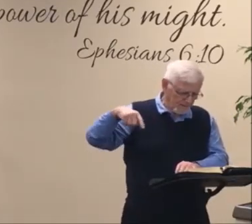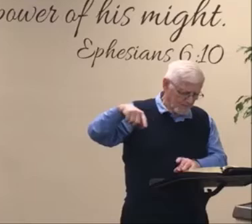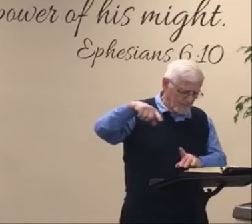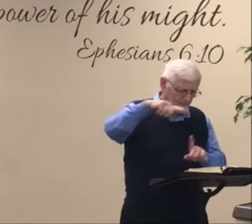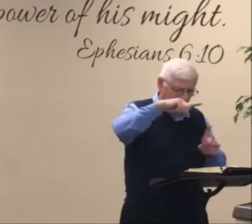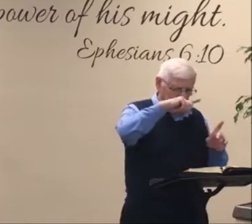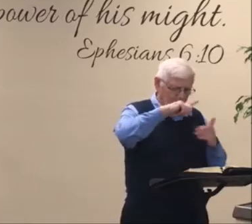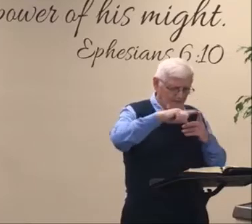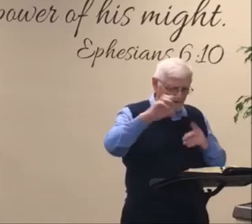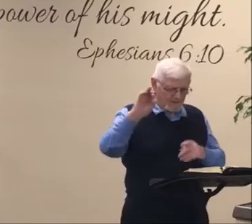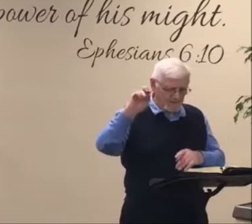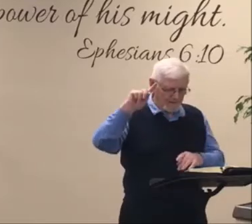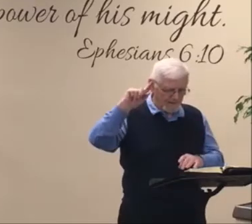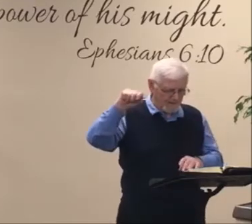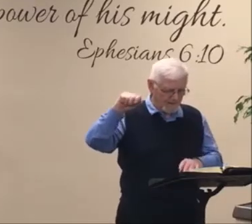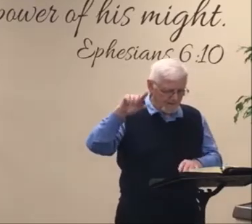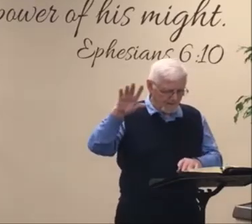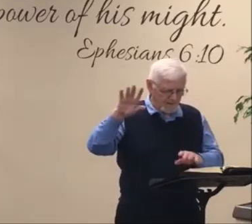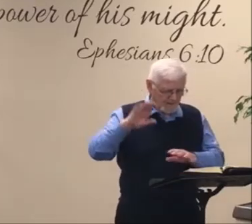kindred.